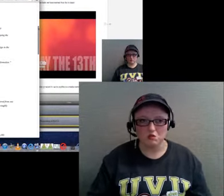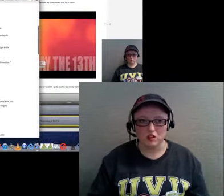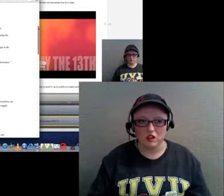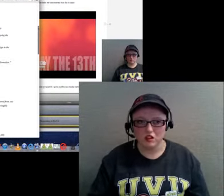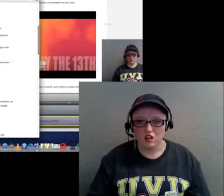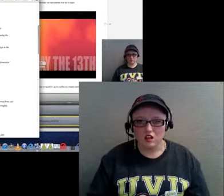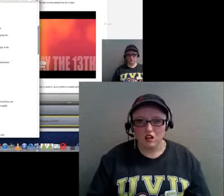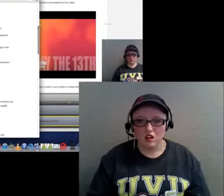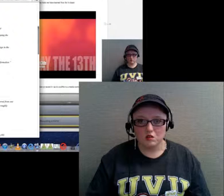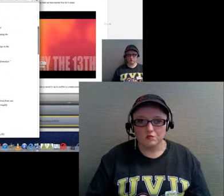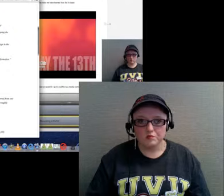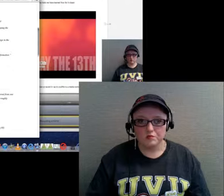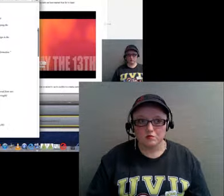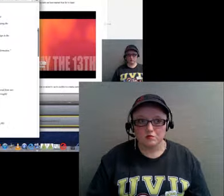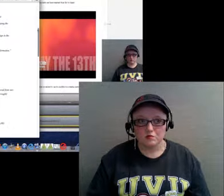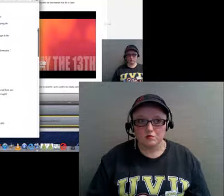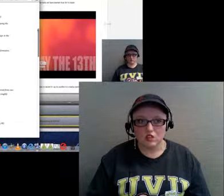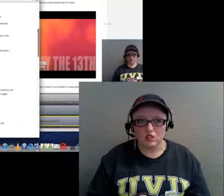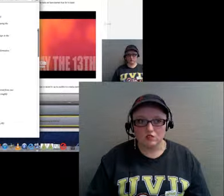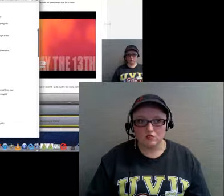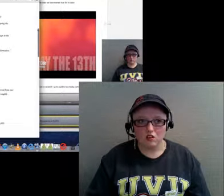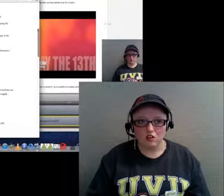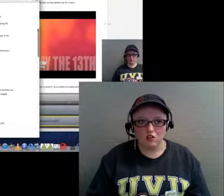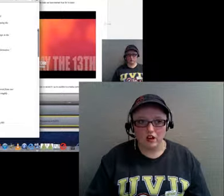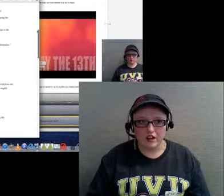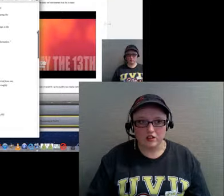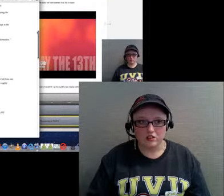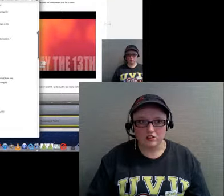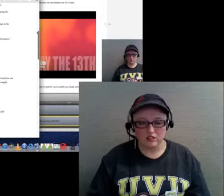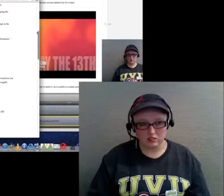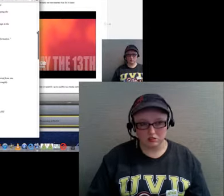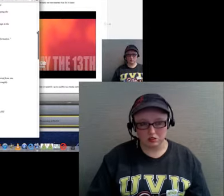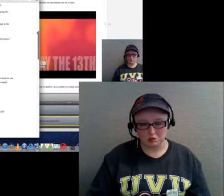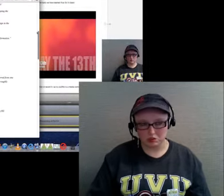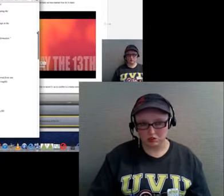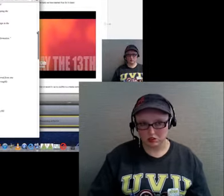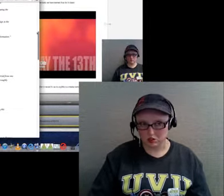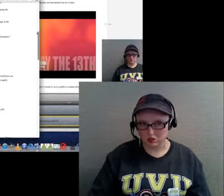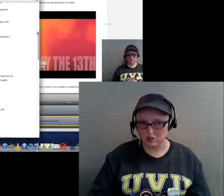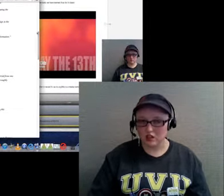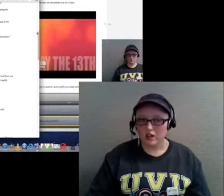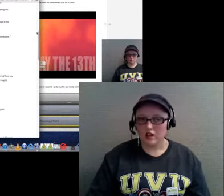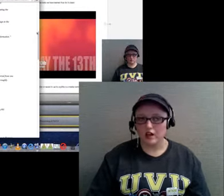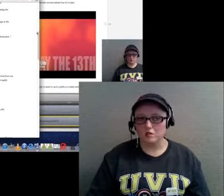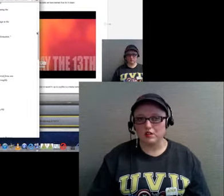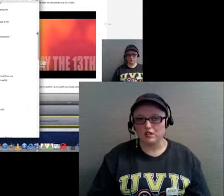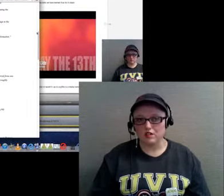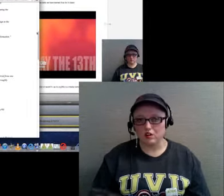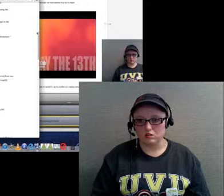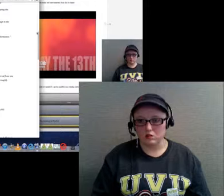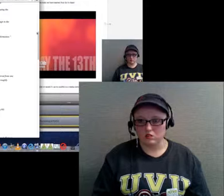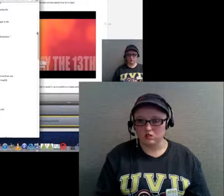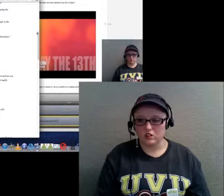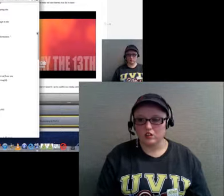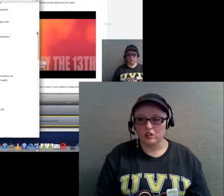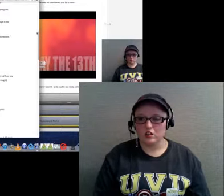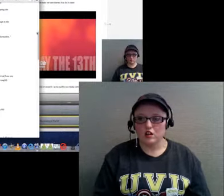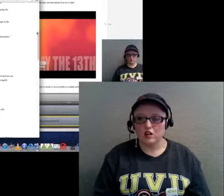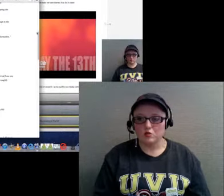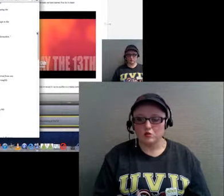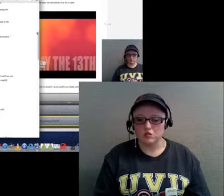forth with that. As far as lexical substitution goes, as I talked about